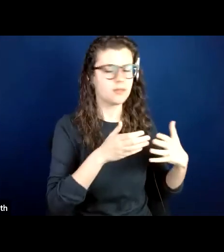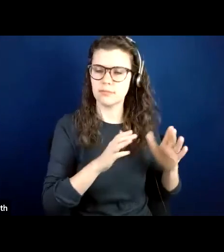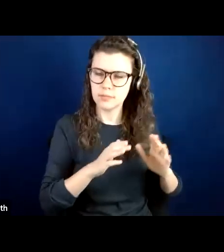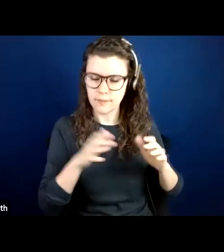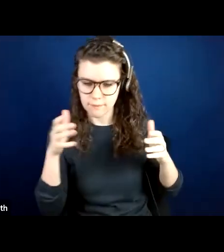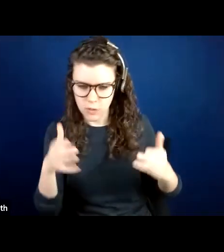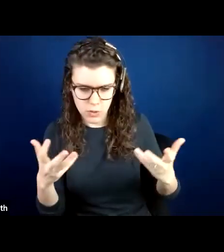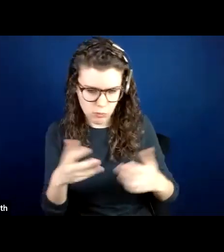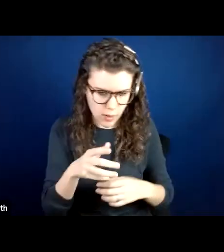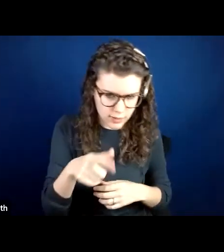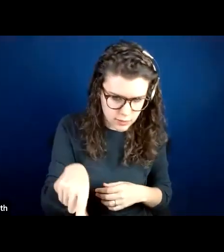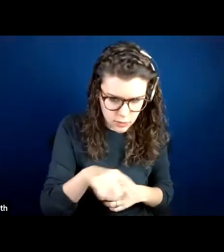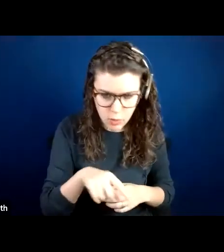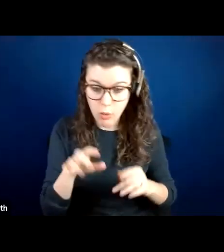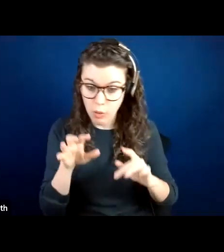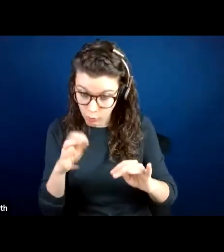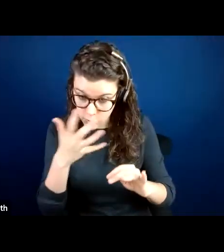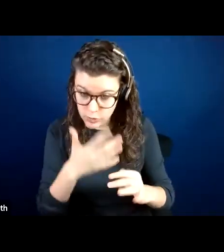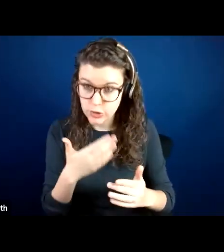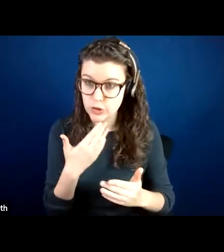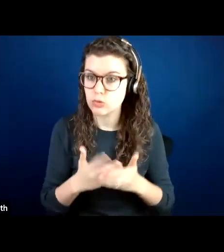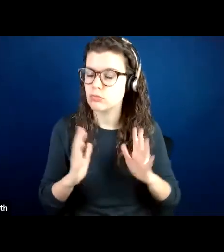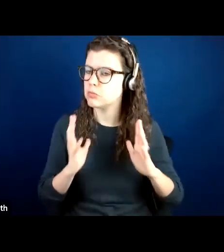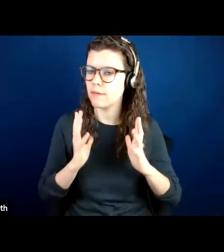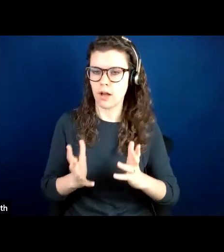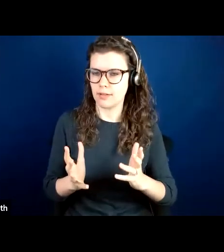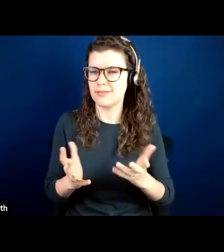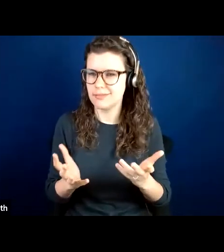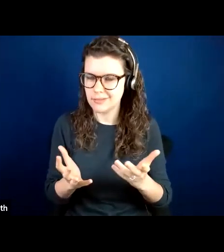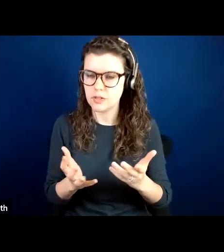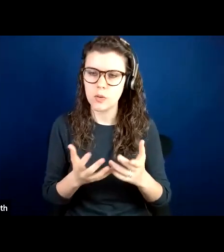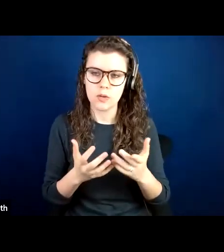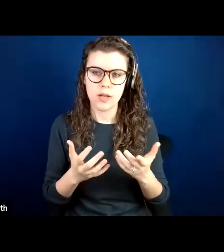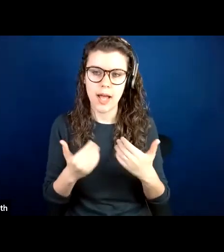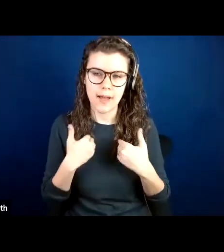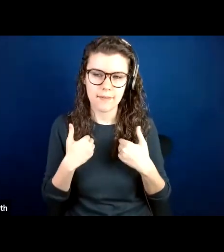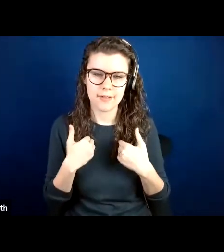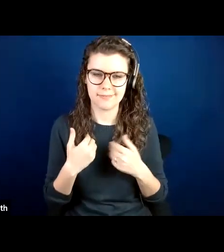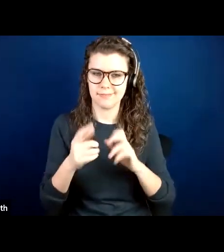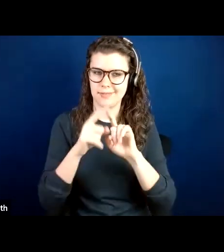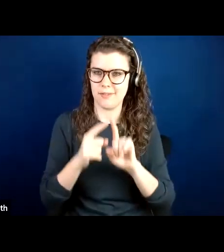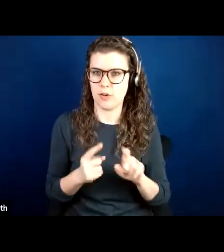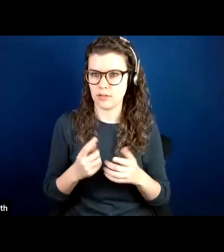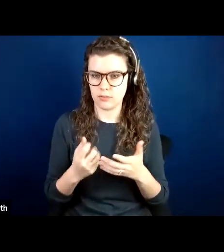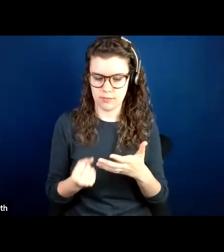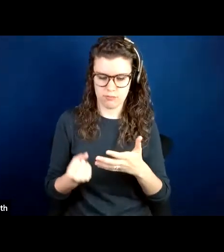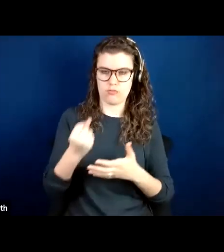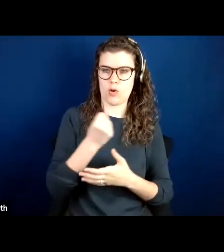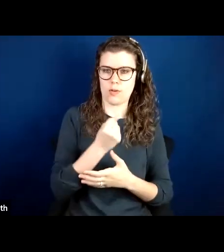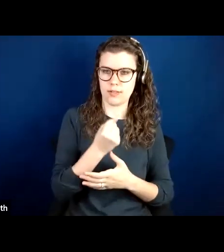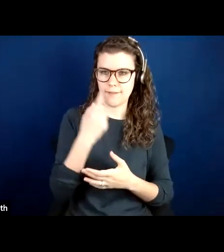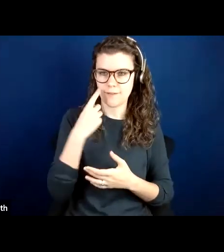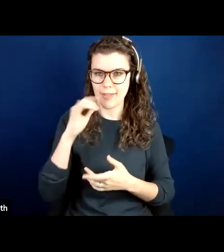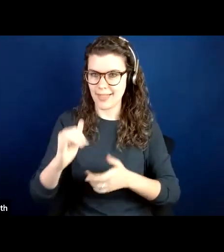not wrong with a facility. So there are 4 different priorities identified in a standard